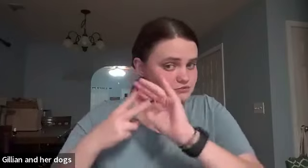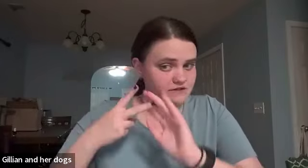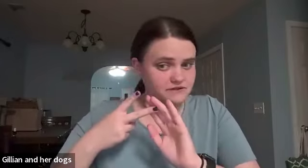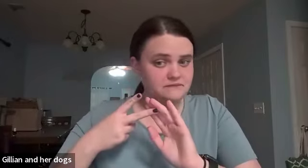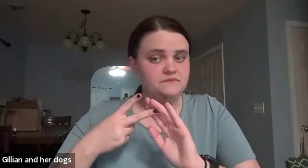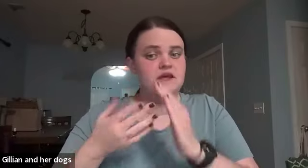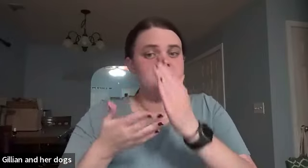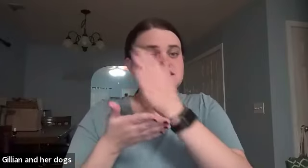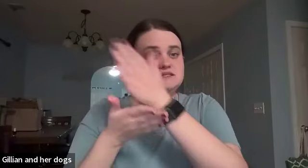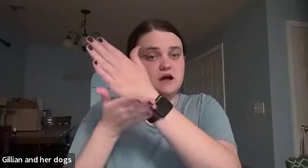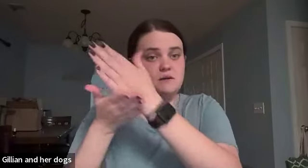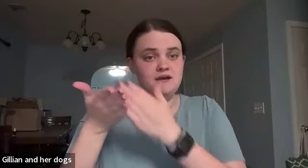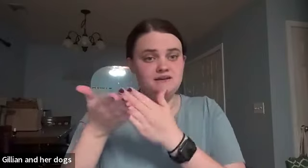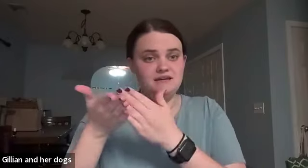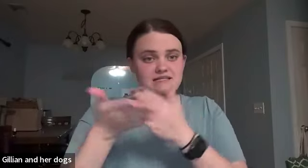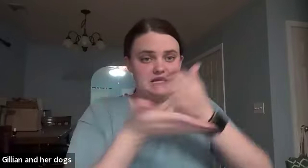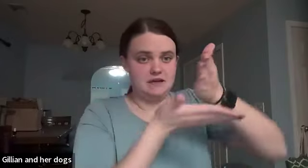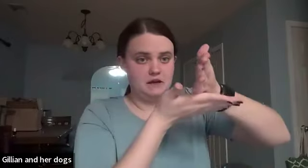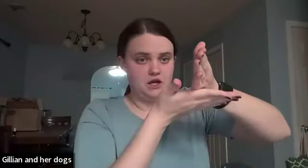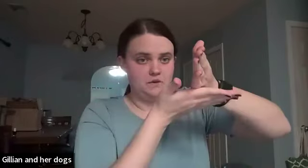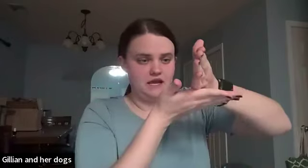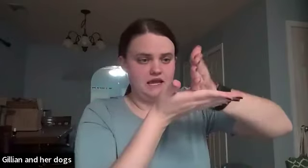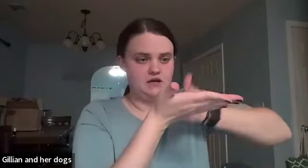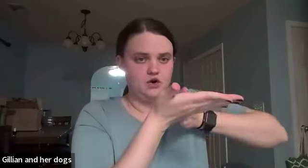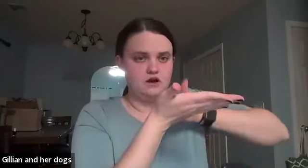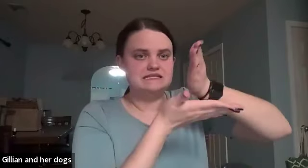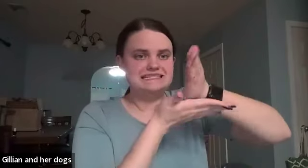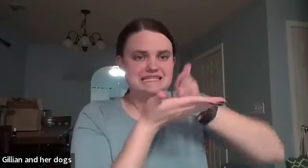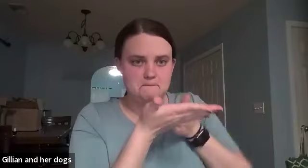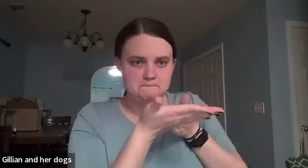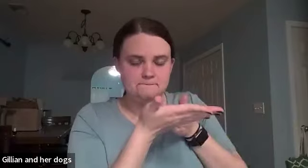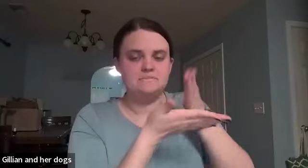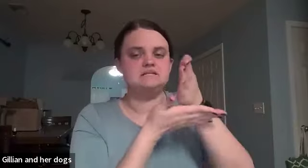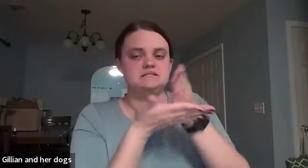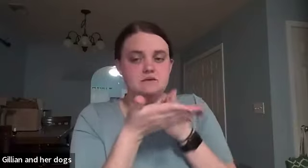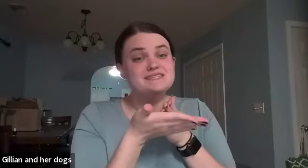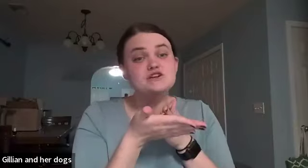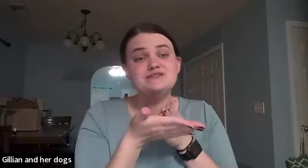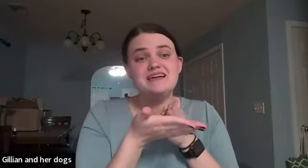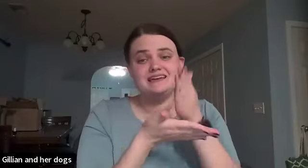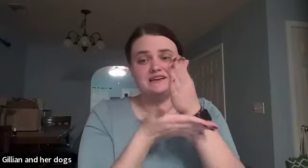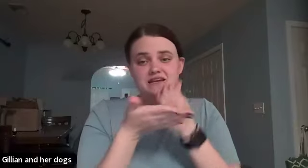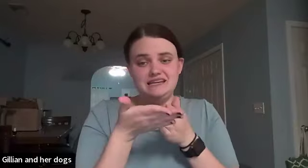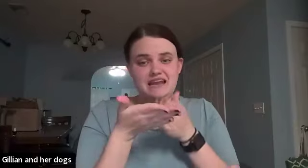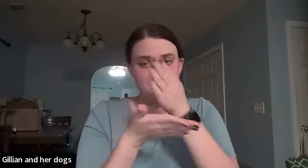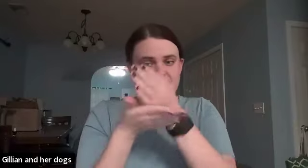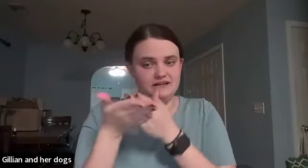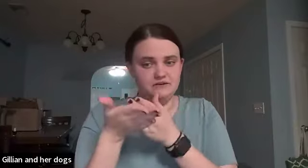just briefly. Some is like going a hand across, some. This is also like cutting it in half kind of